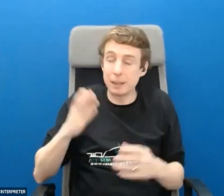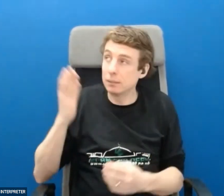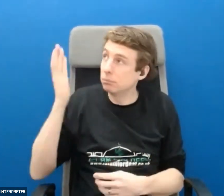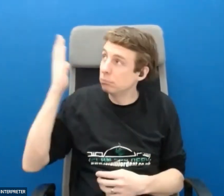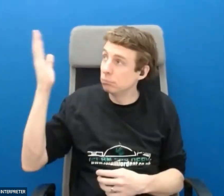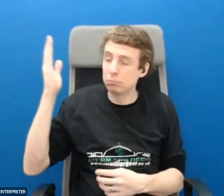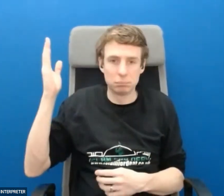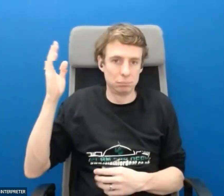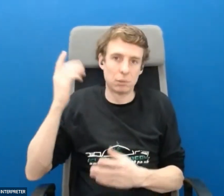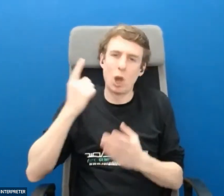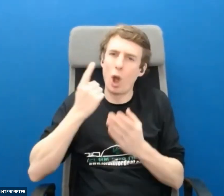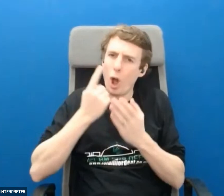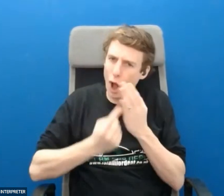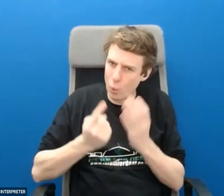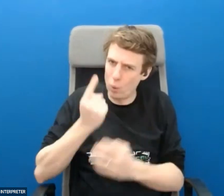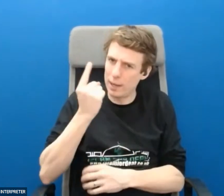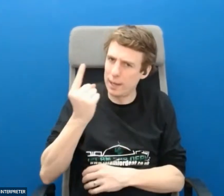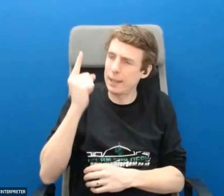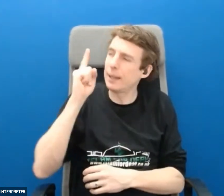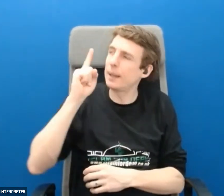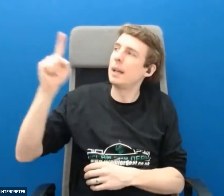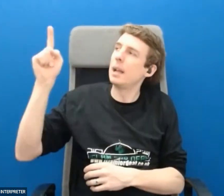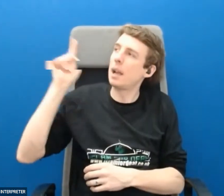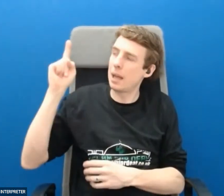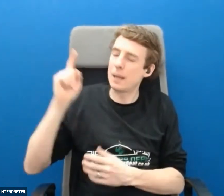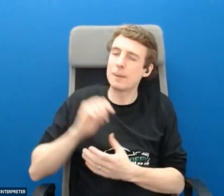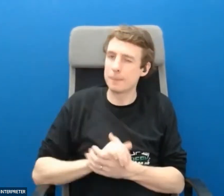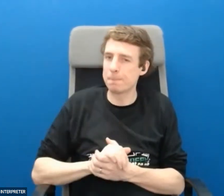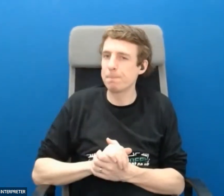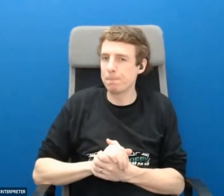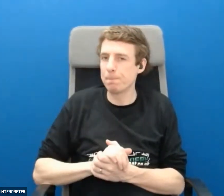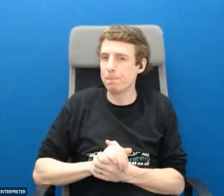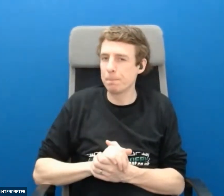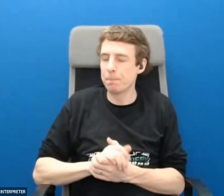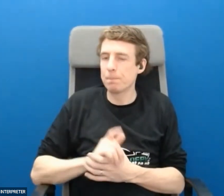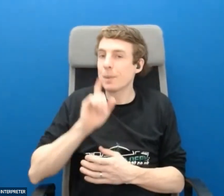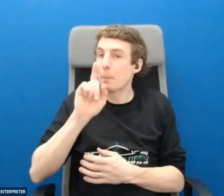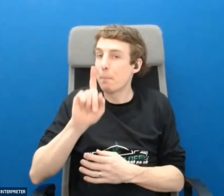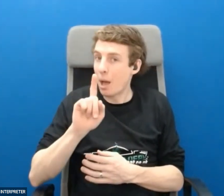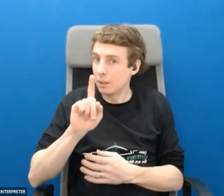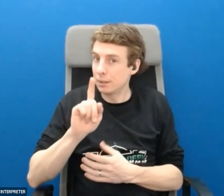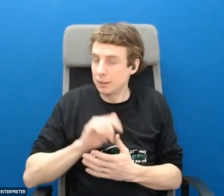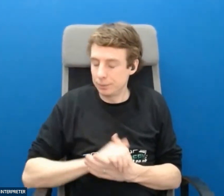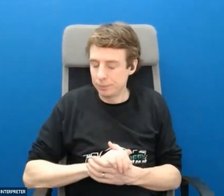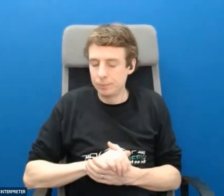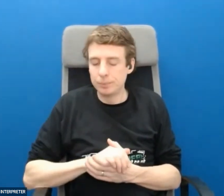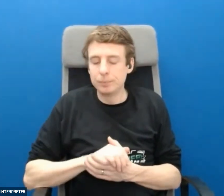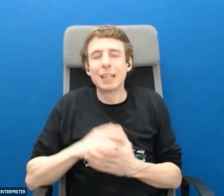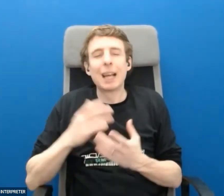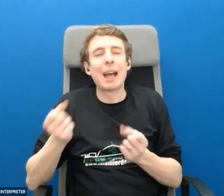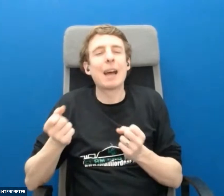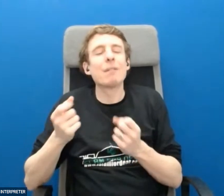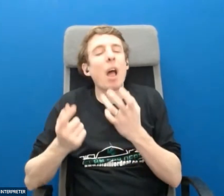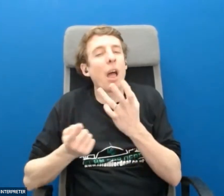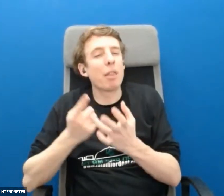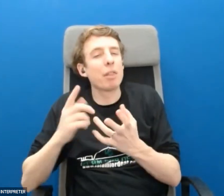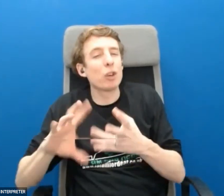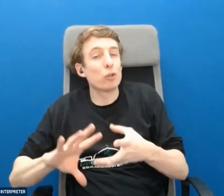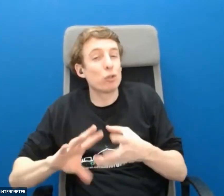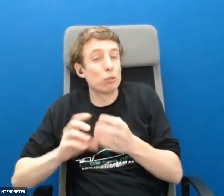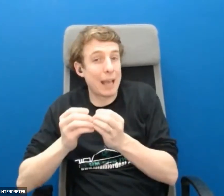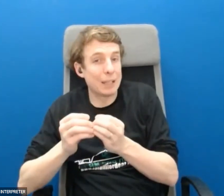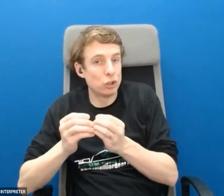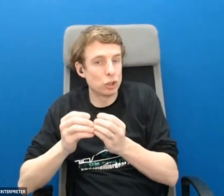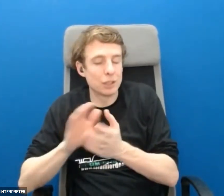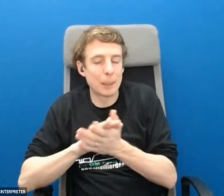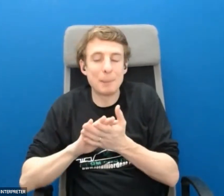from things that pre-exist or already there, this isn't creation in its real sense, even if